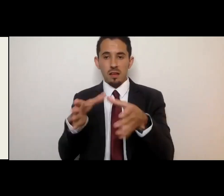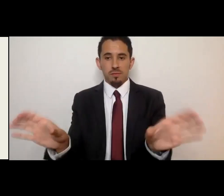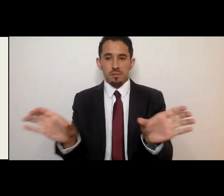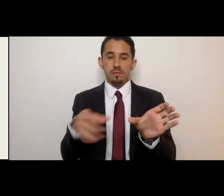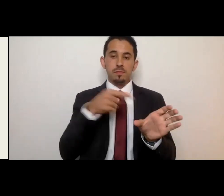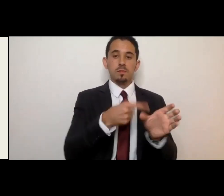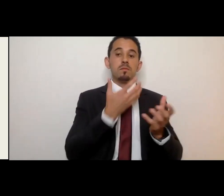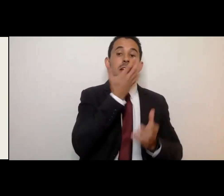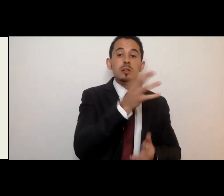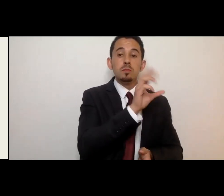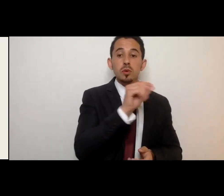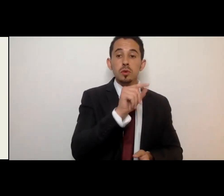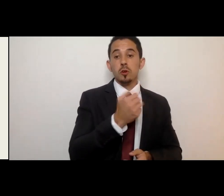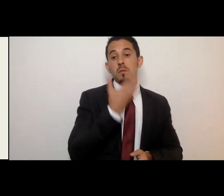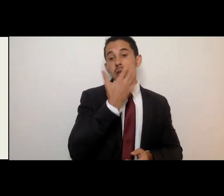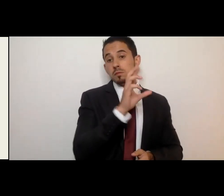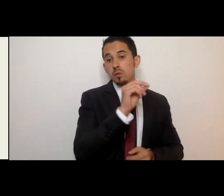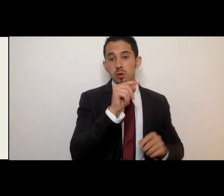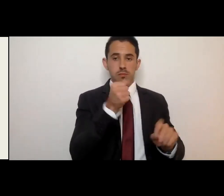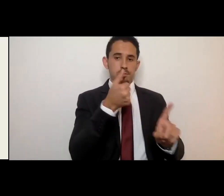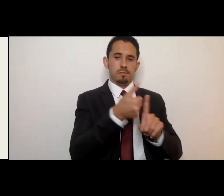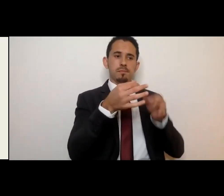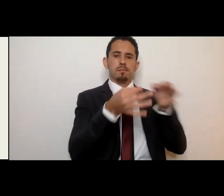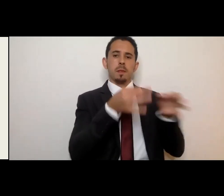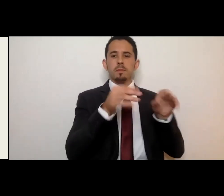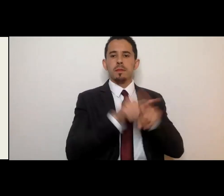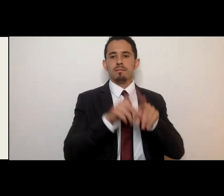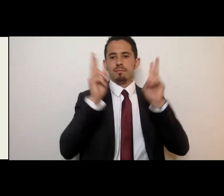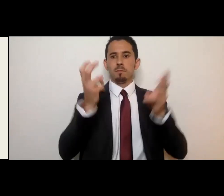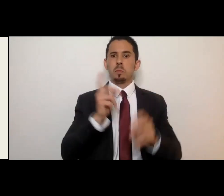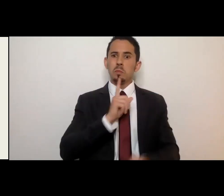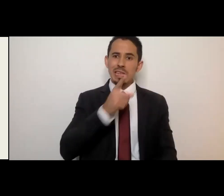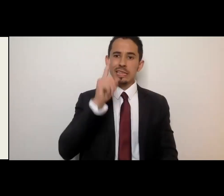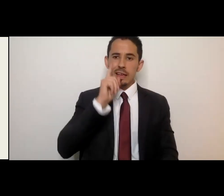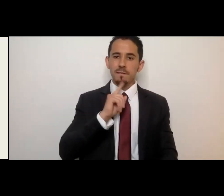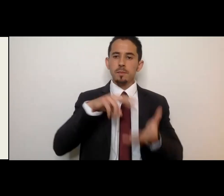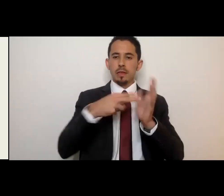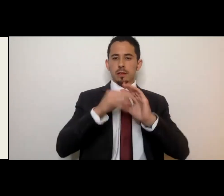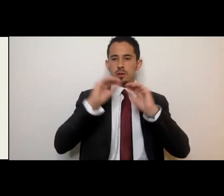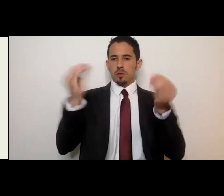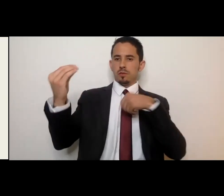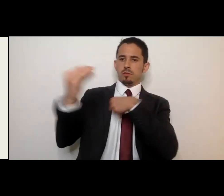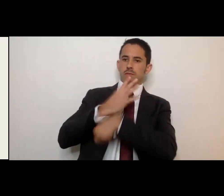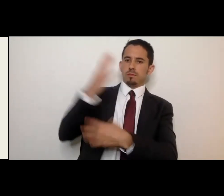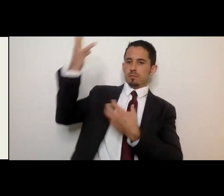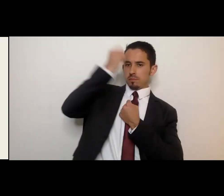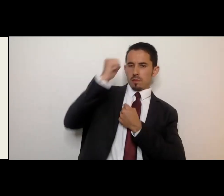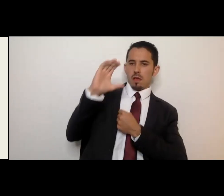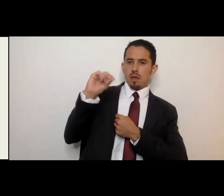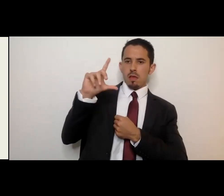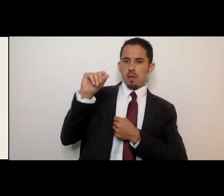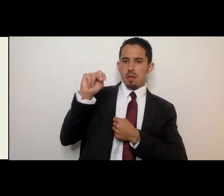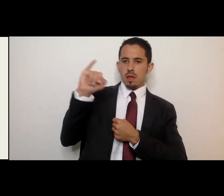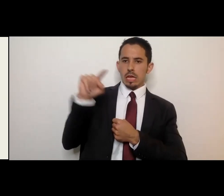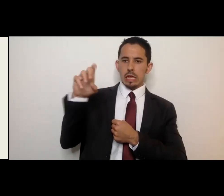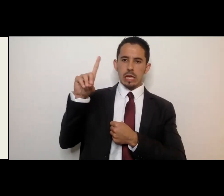Within the deaf population, there is a divide. We have those who are considered grassroots, which people would say